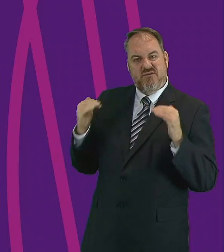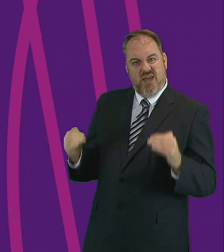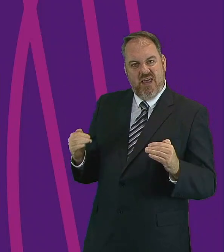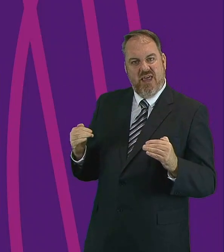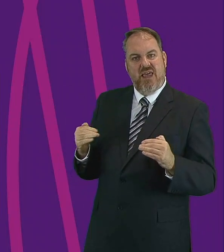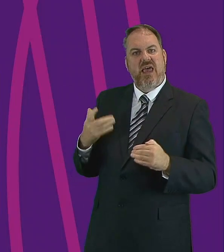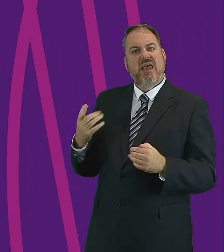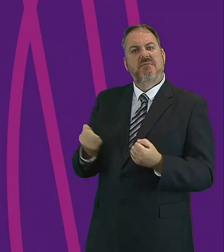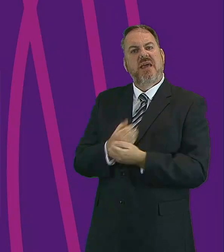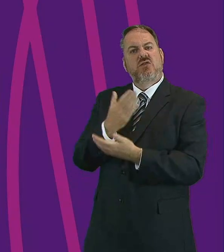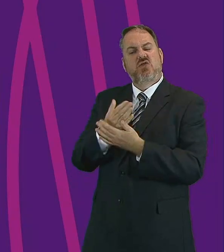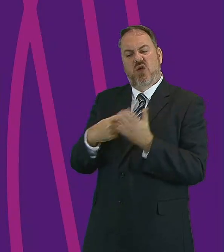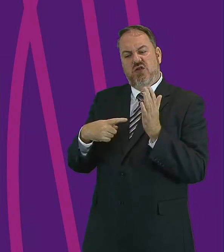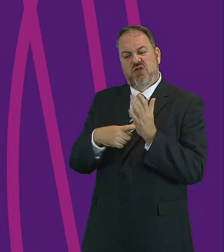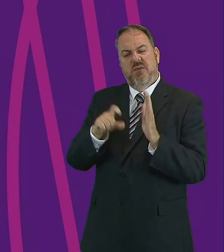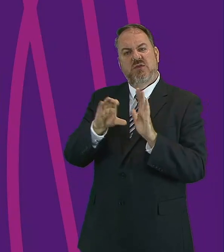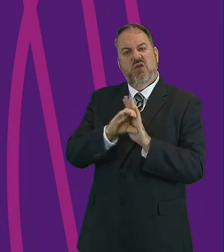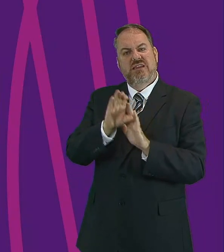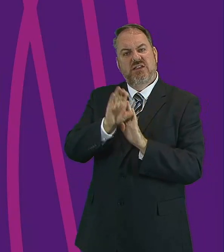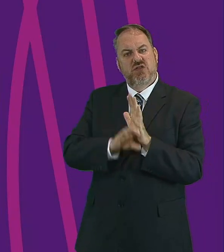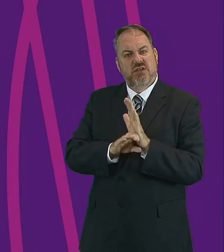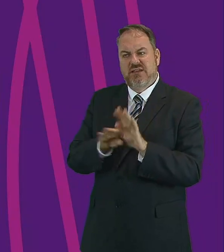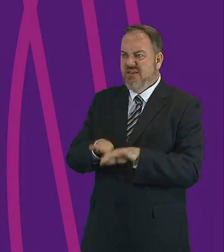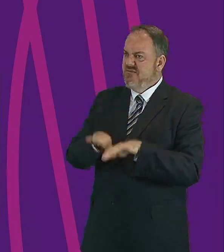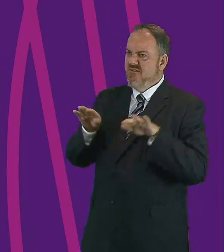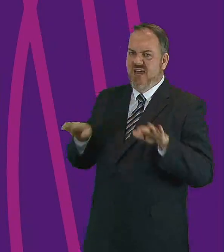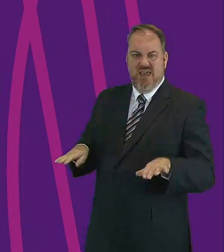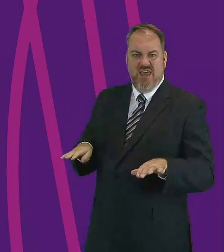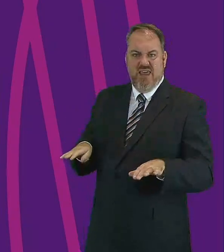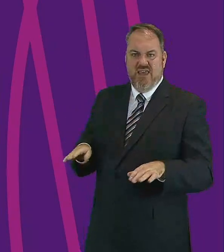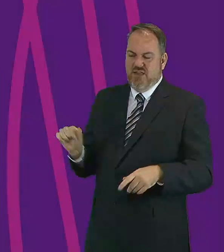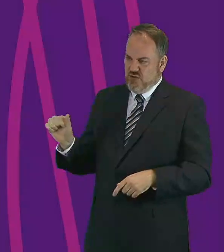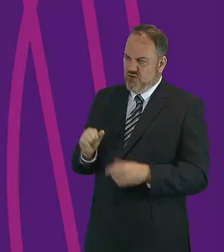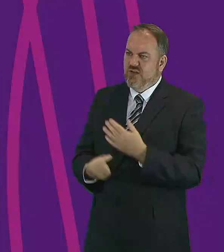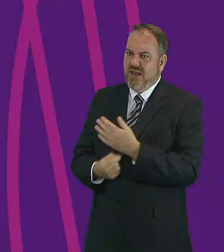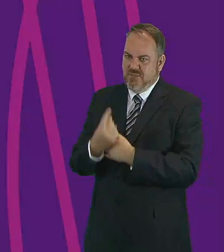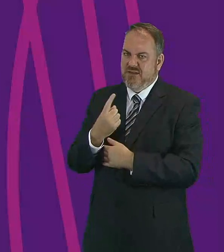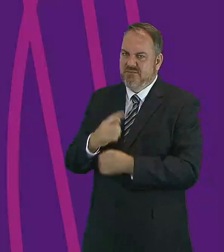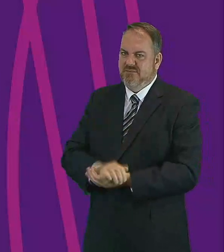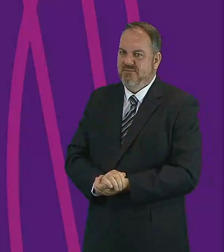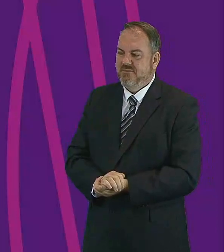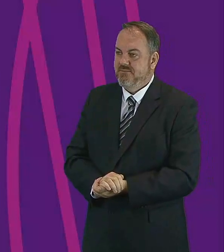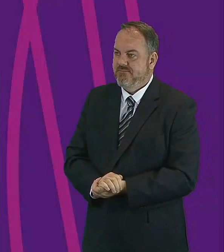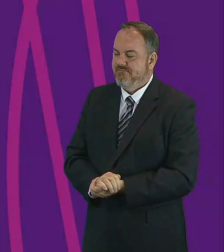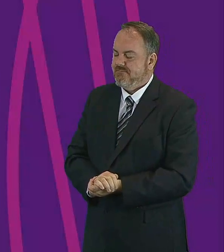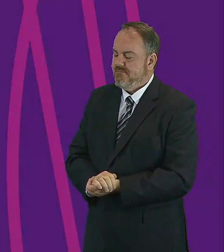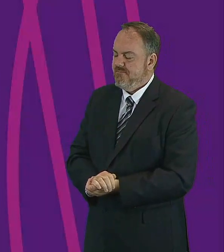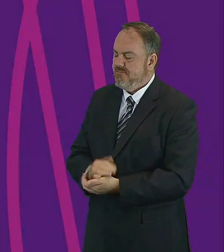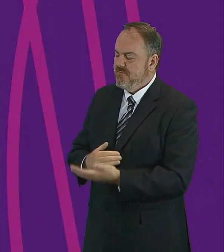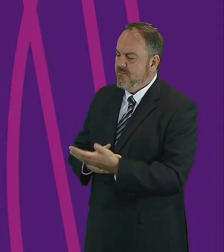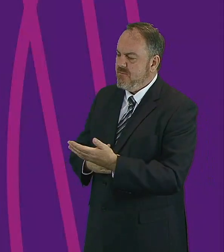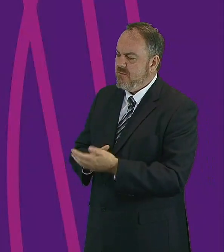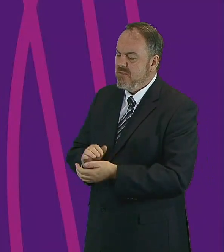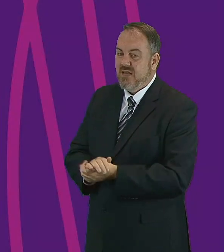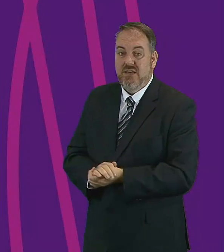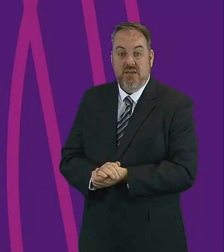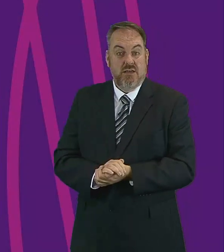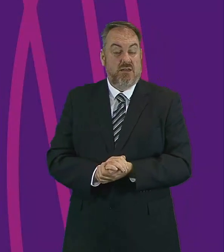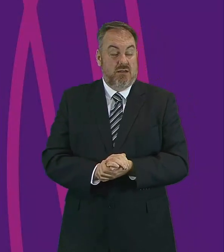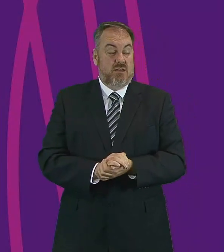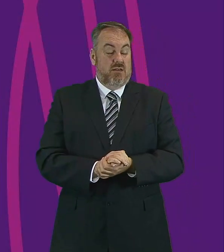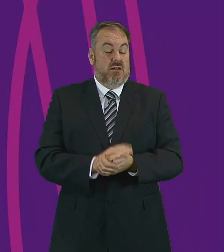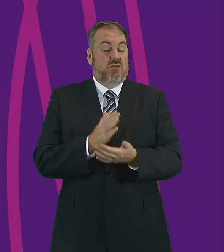pay and conditions that they have long merited? First Minister. On the issue of the composition of